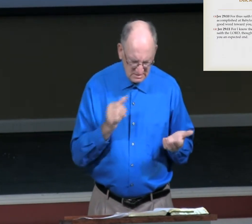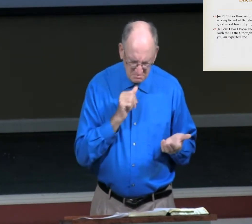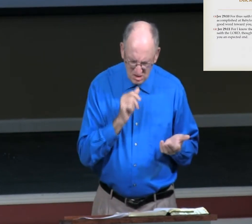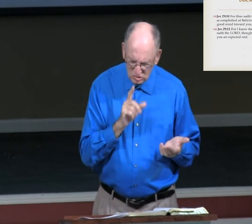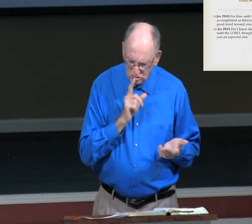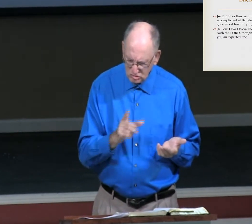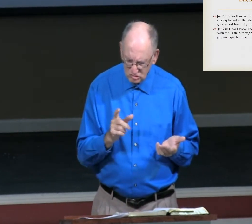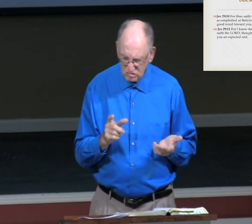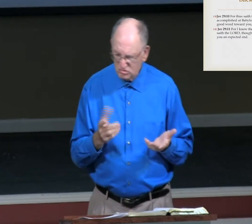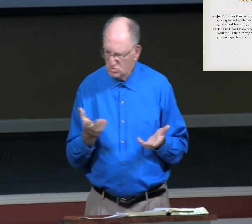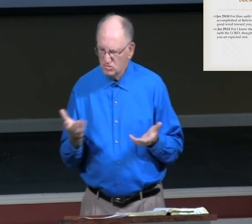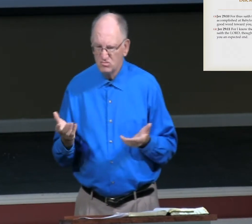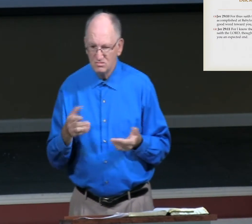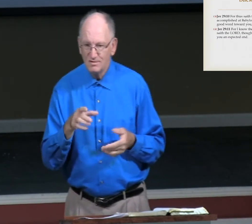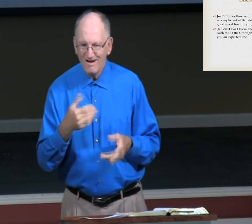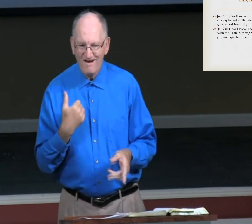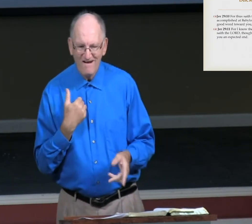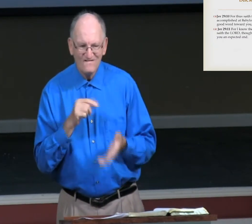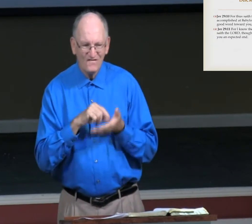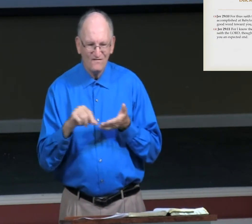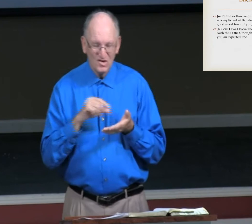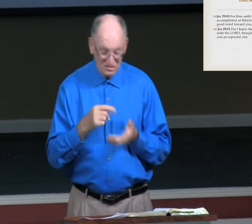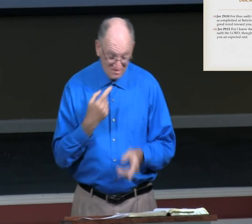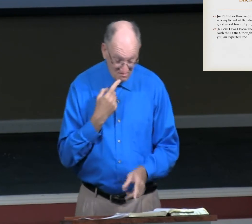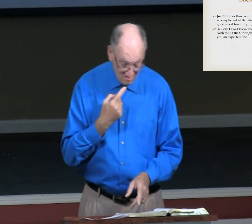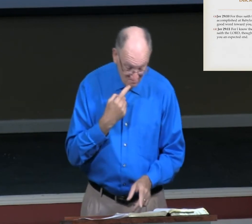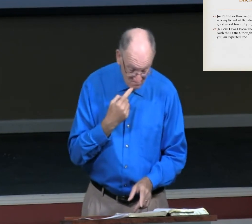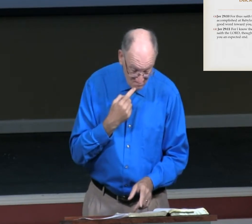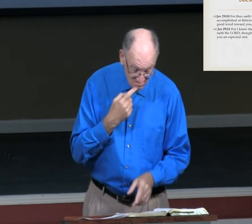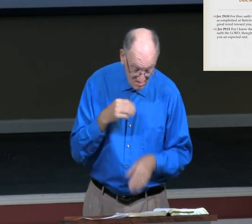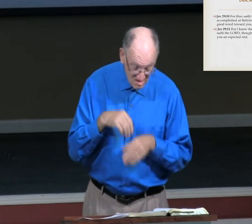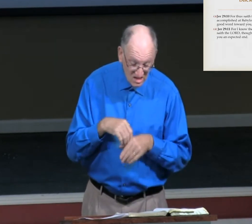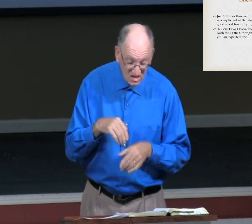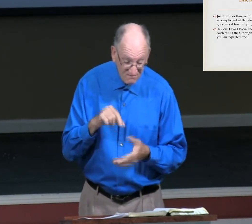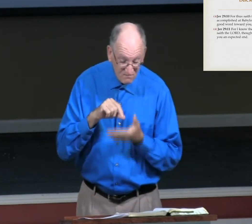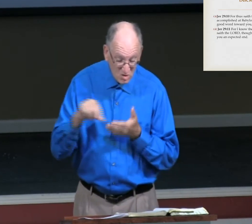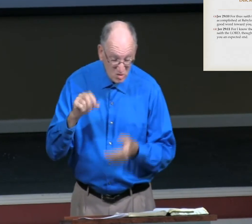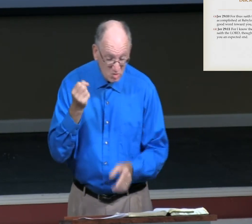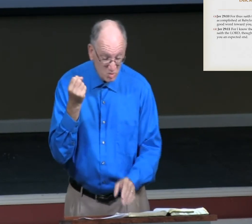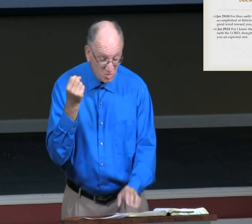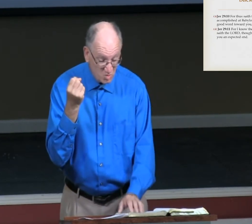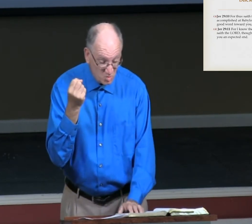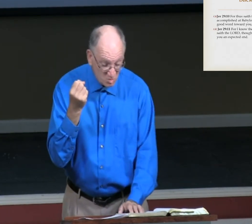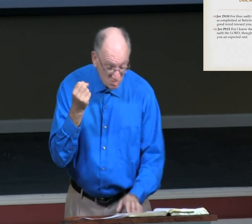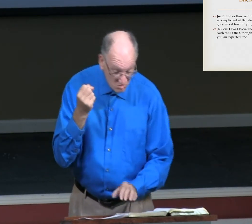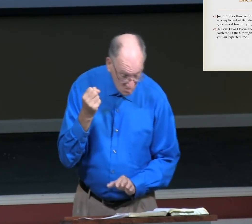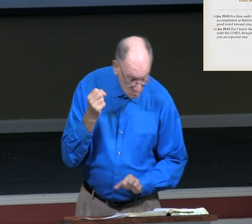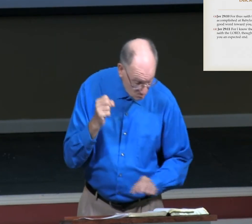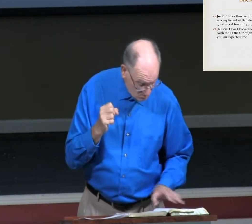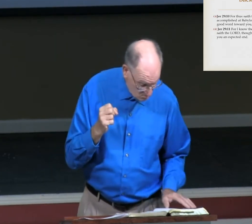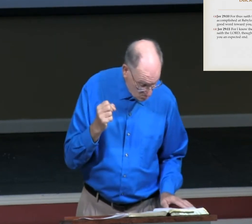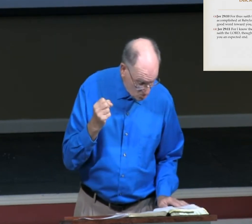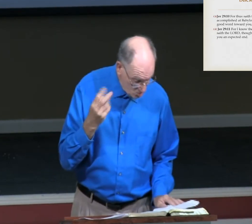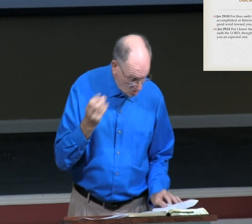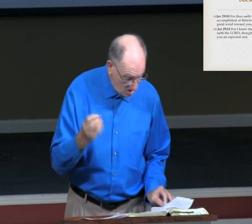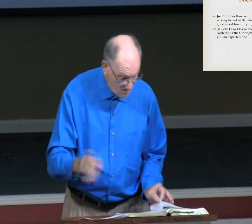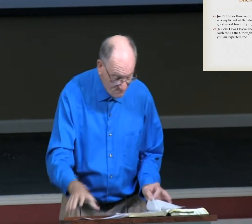What do I do? I'm not sure what to do. And so in verse 12,